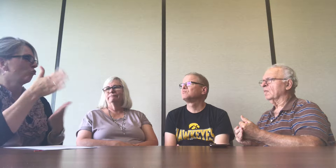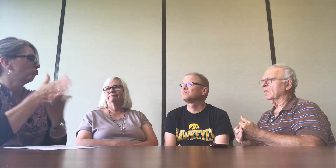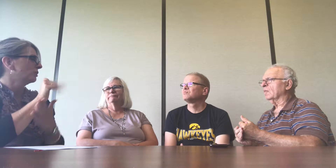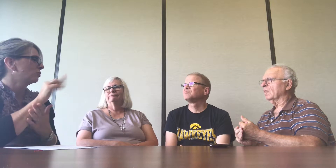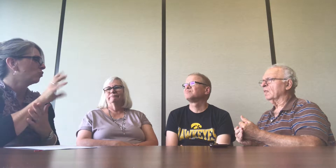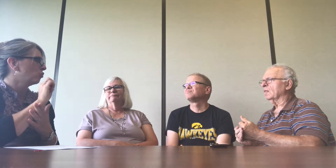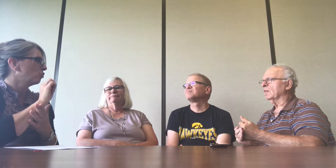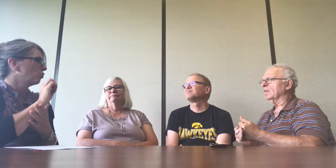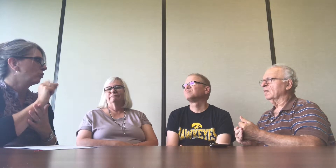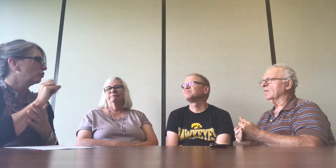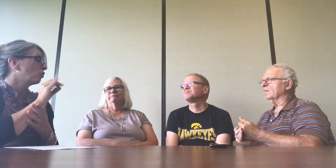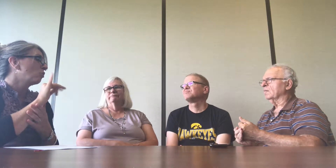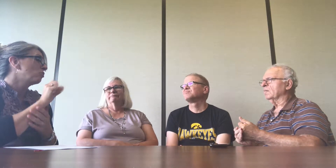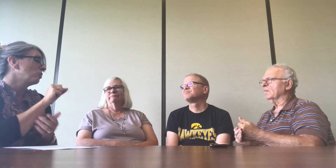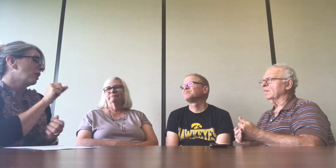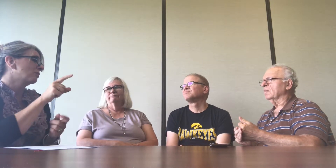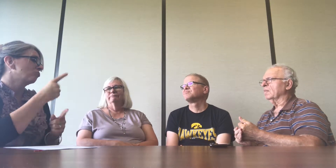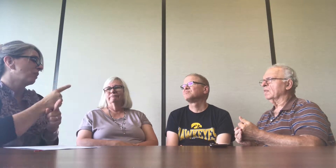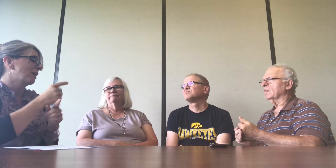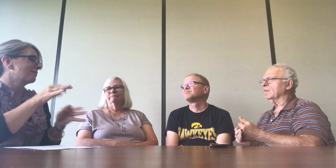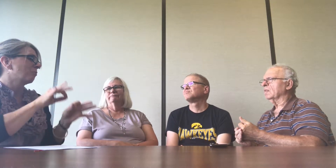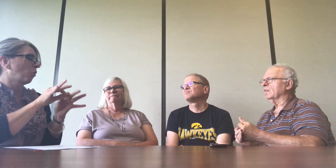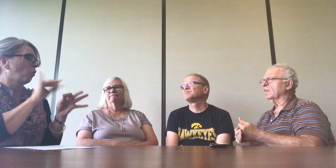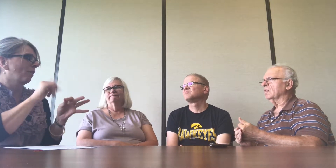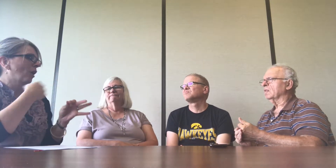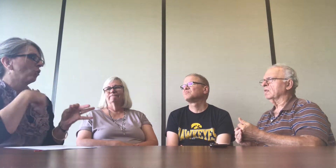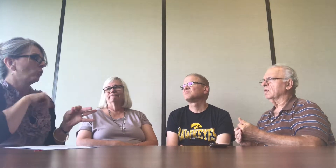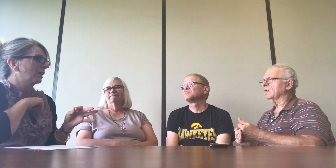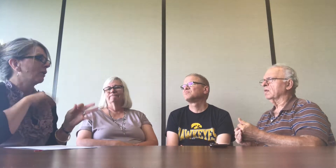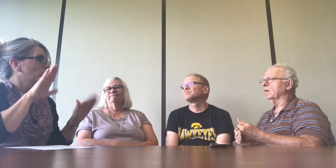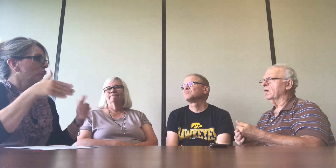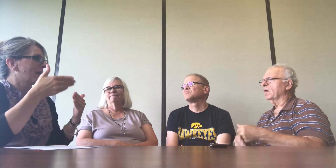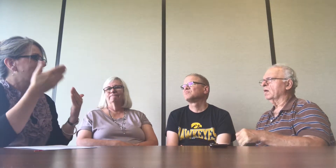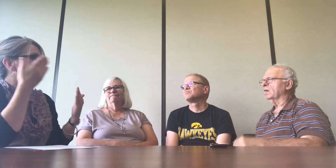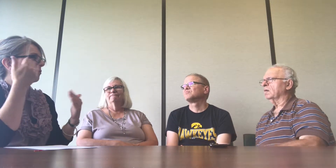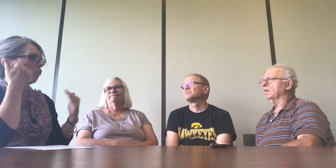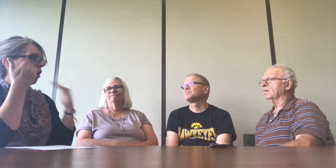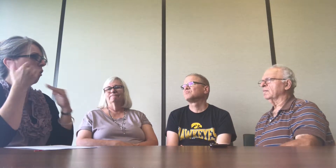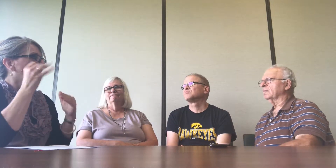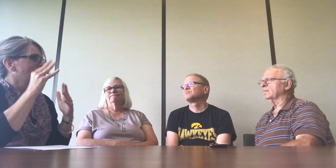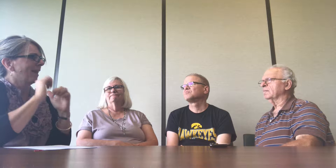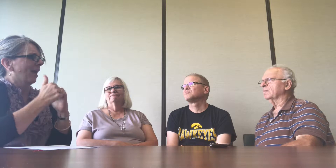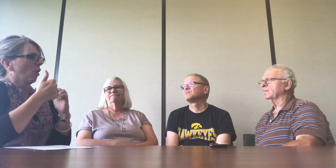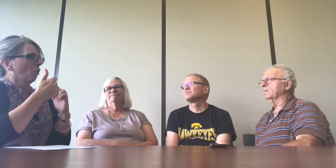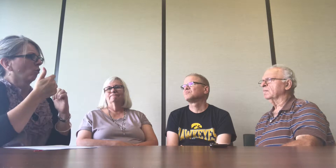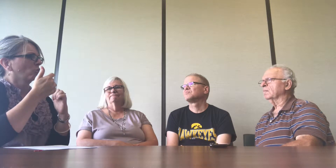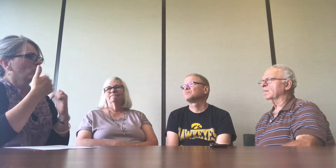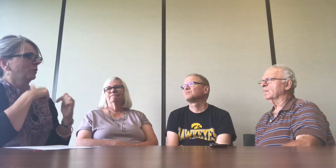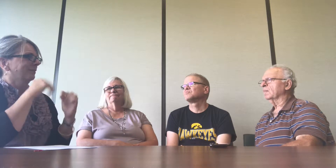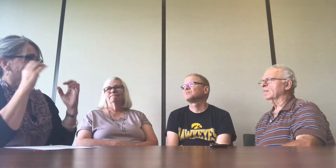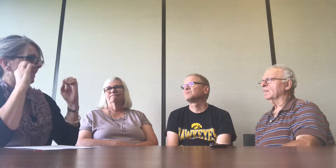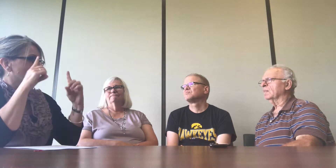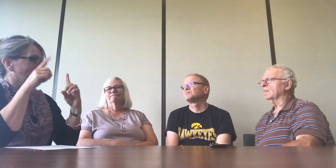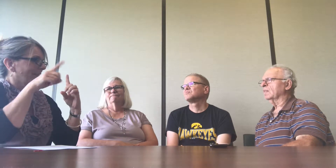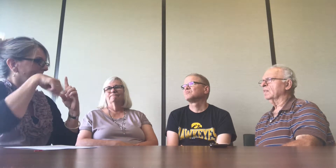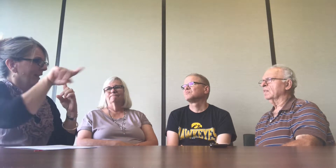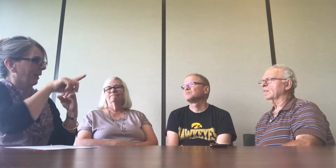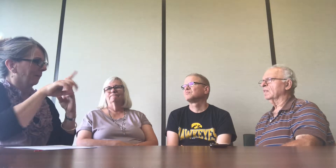have the right to choose. Jennifer, a lot of people don't realize what their rights are. It's important